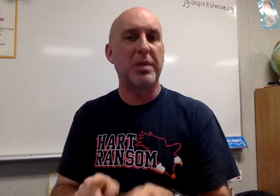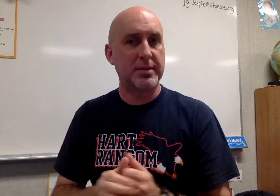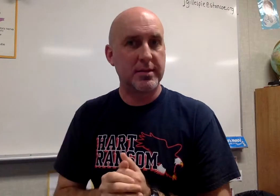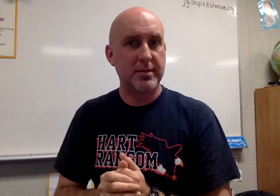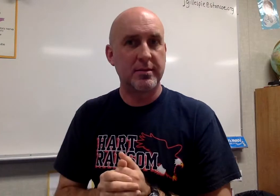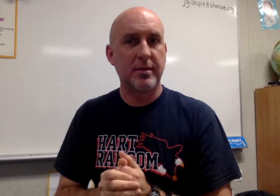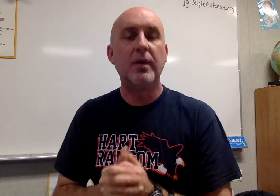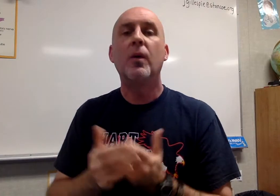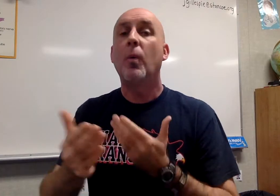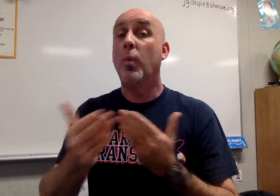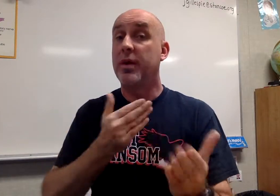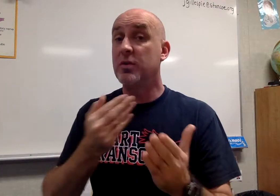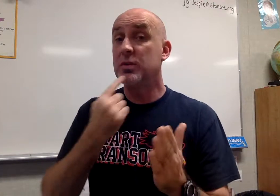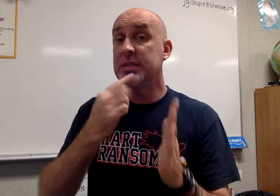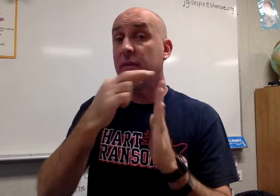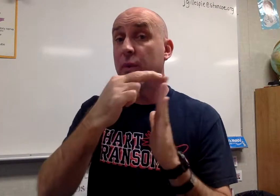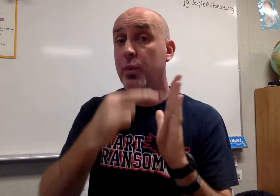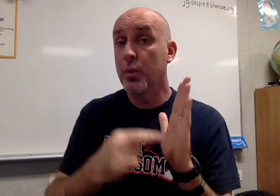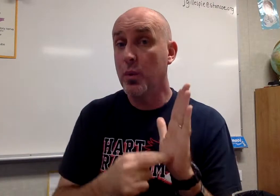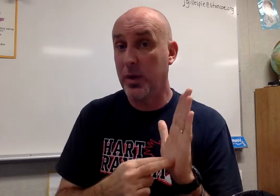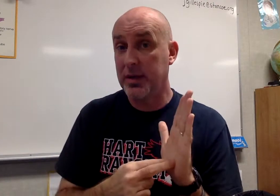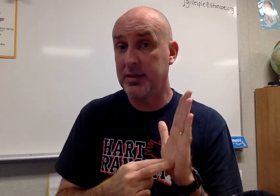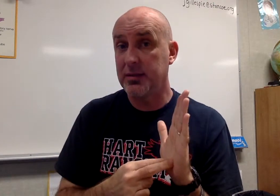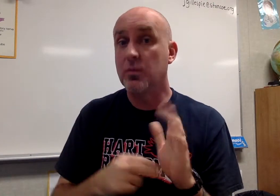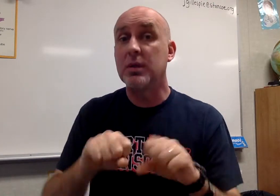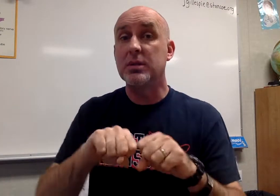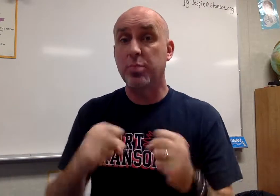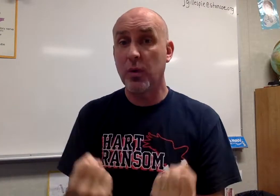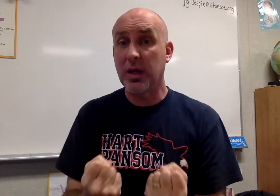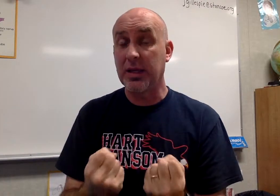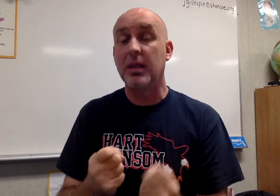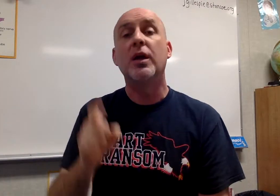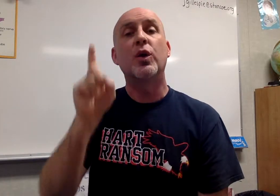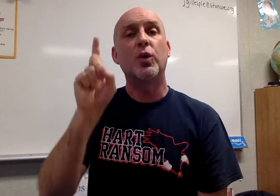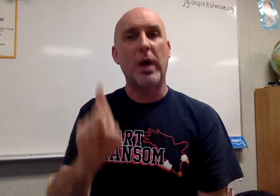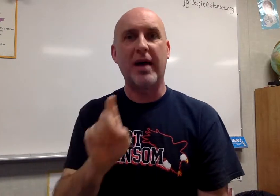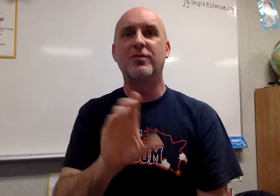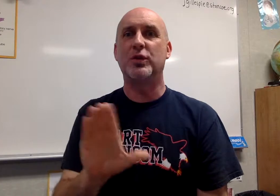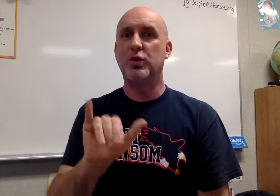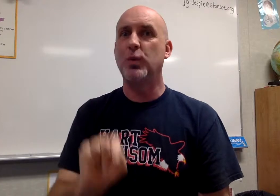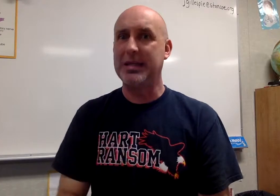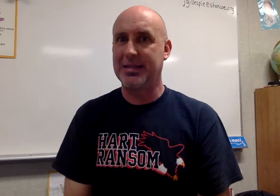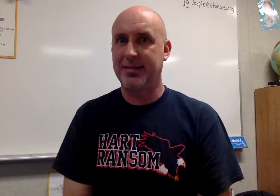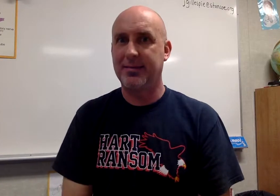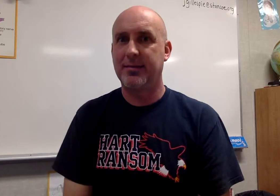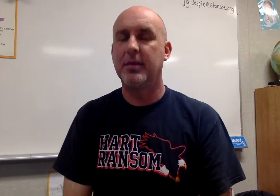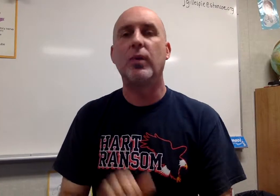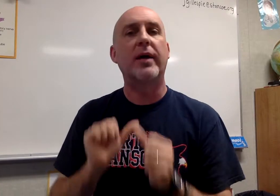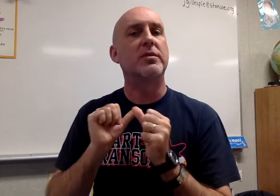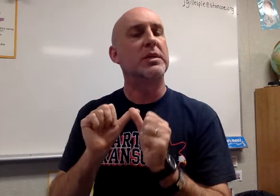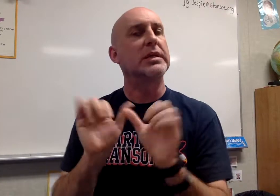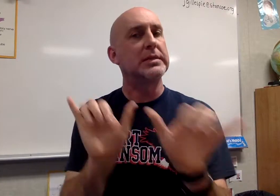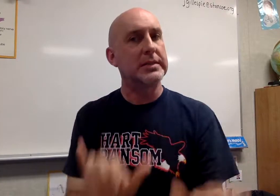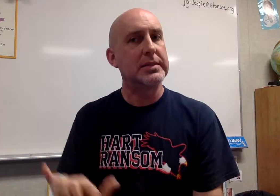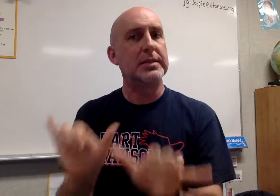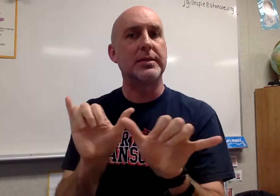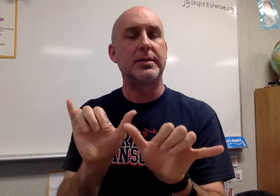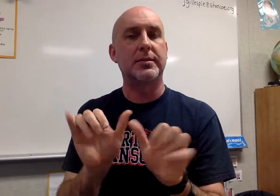happens, whatever you said the rule was, when it's broken, you have to do it. And you have to be consistent,